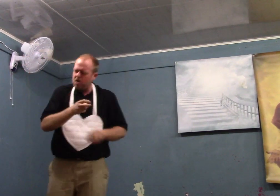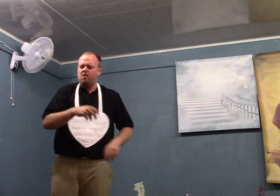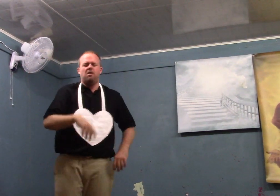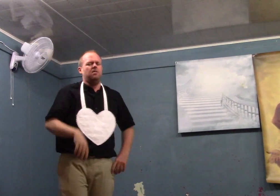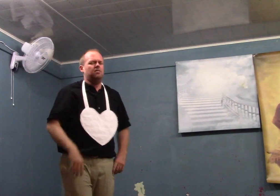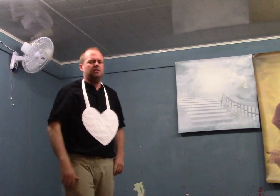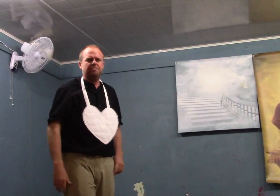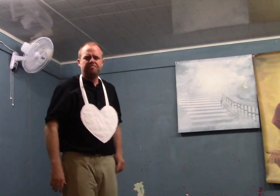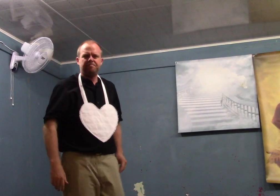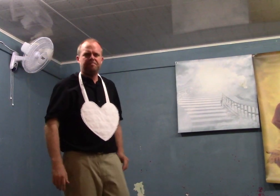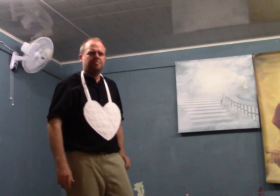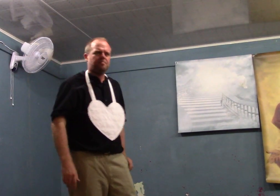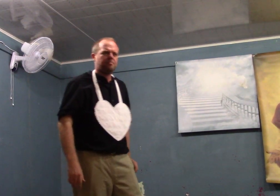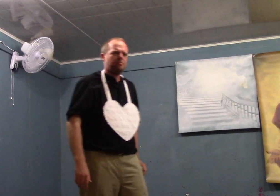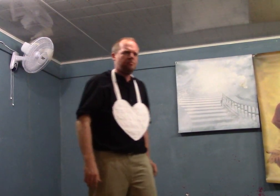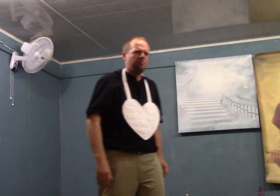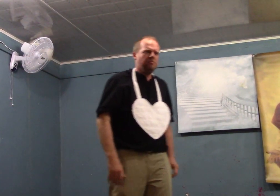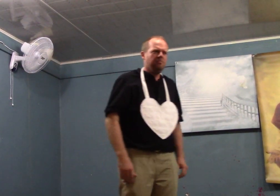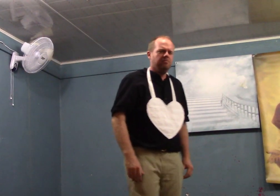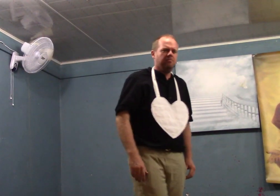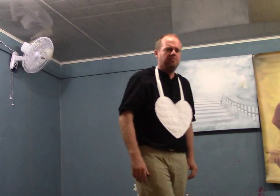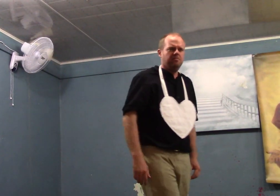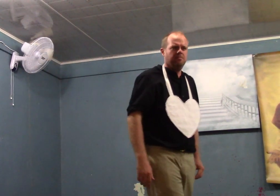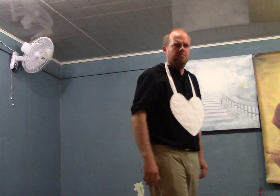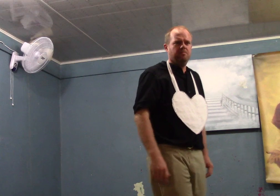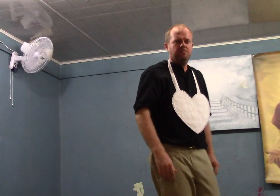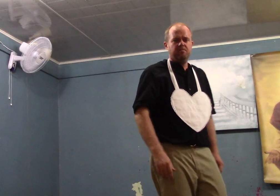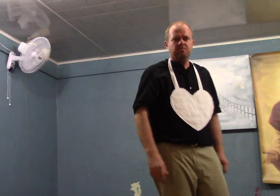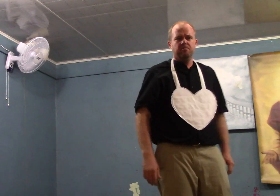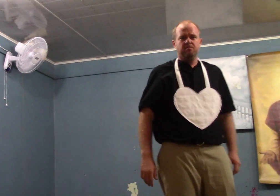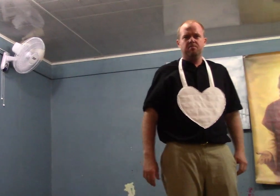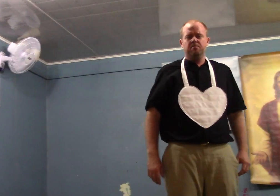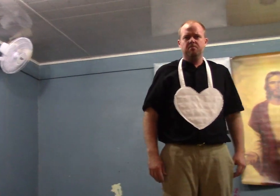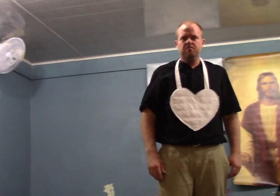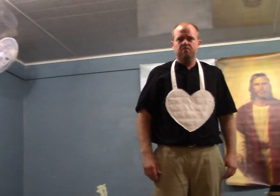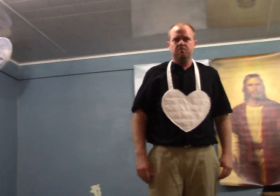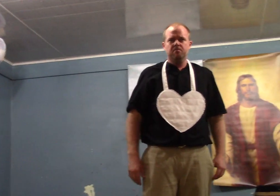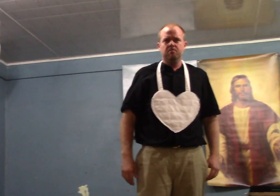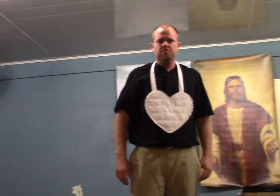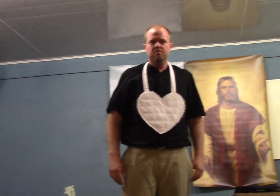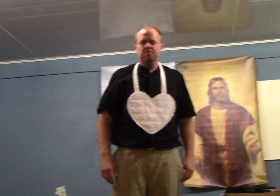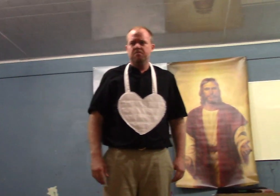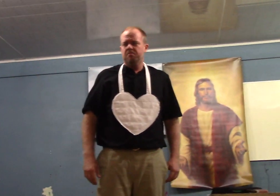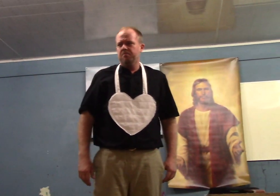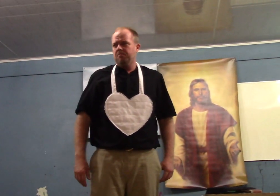If I just keep doubting and I keep wanting to hold on to that sin, it is hard, that's true.